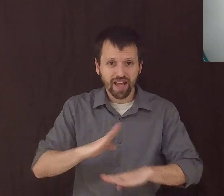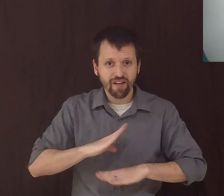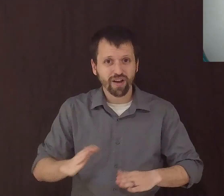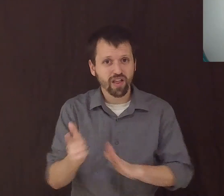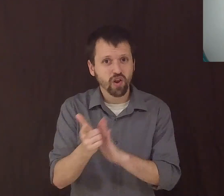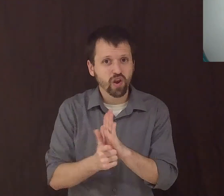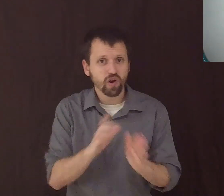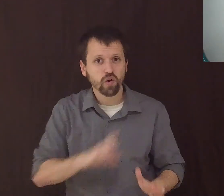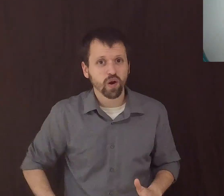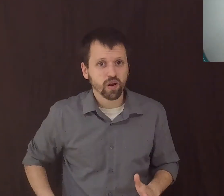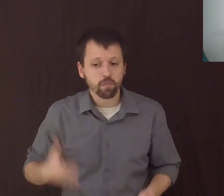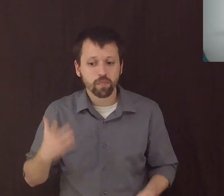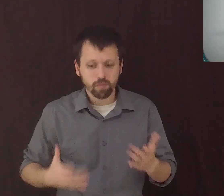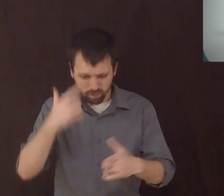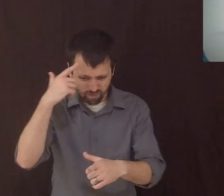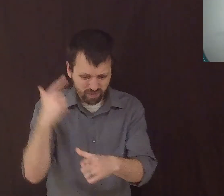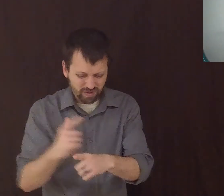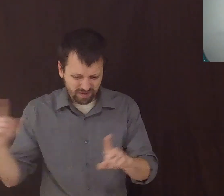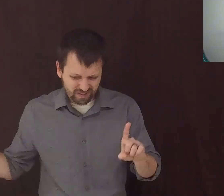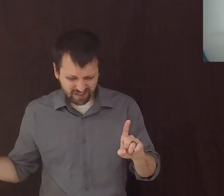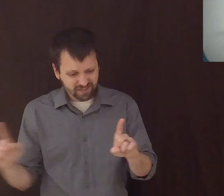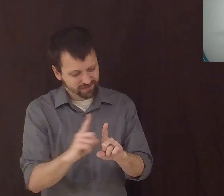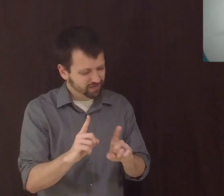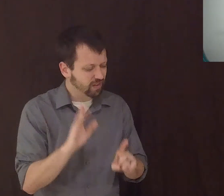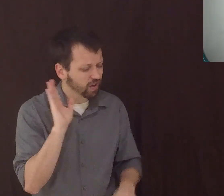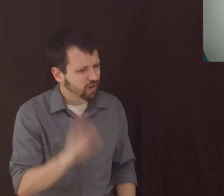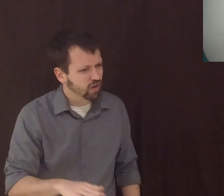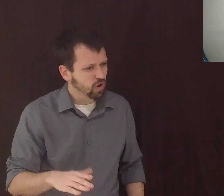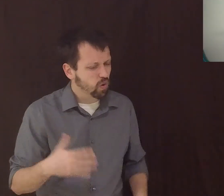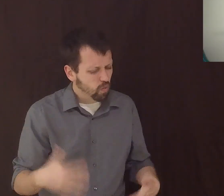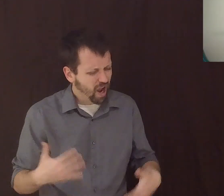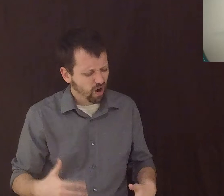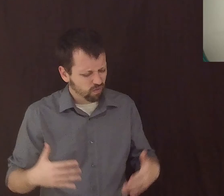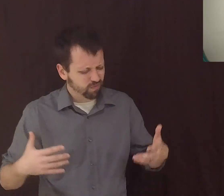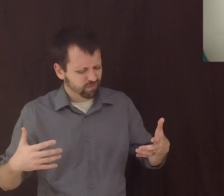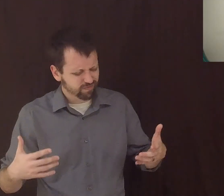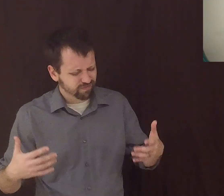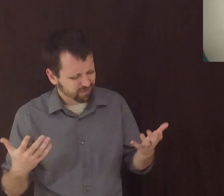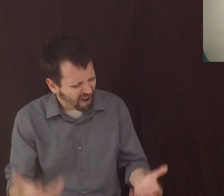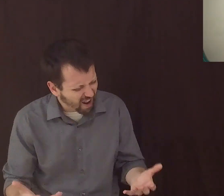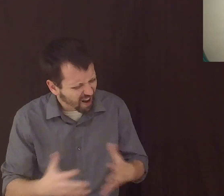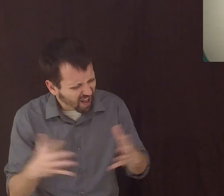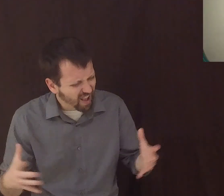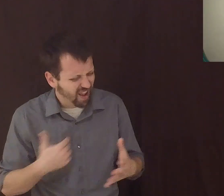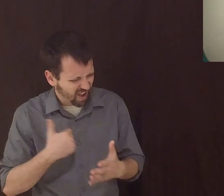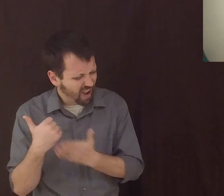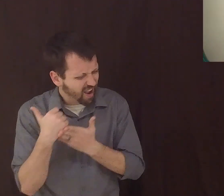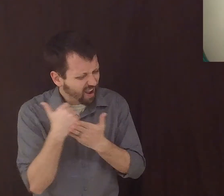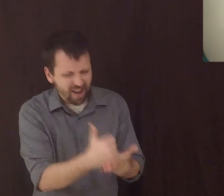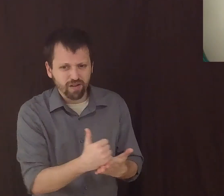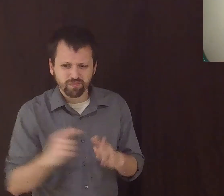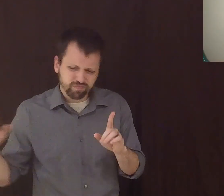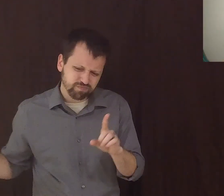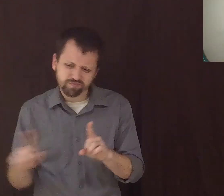sometimes a brother will come beside us and say, man, you know what? That's awful heavy, you know, and let me help you with that. And they'll